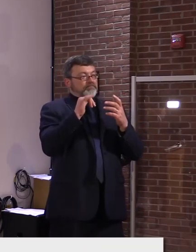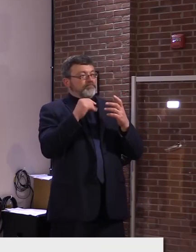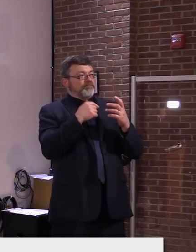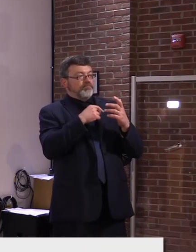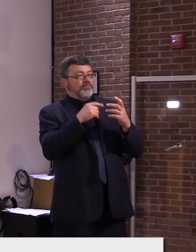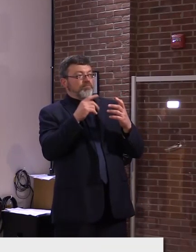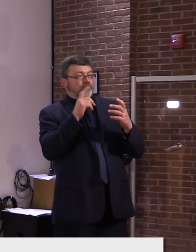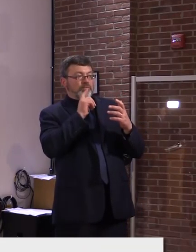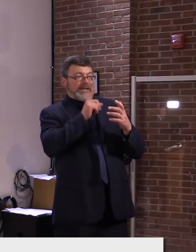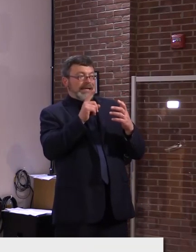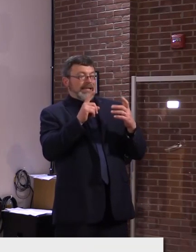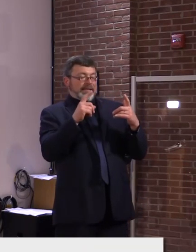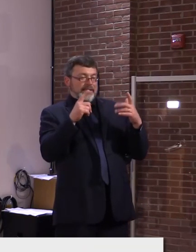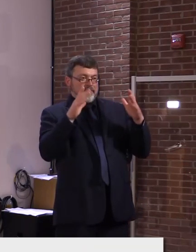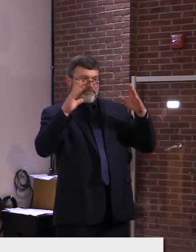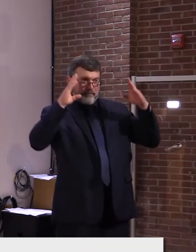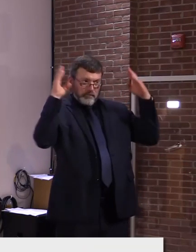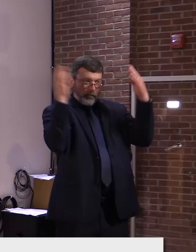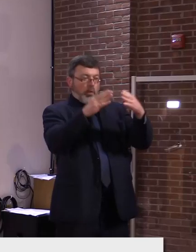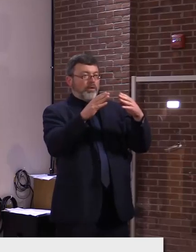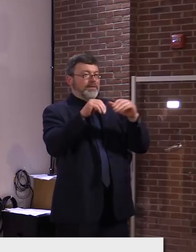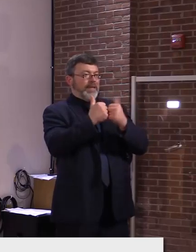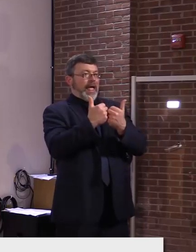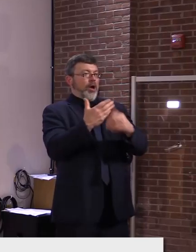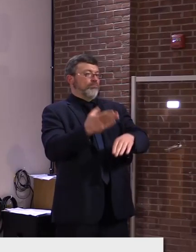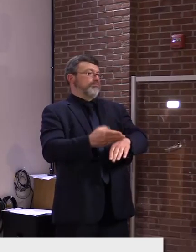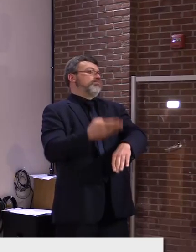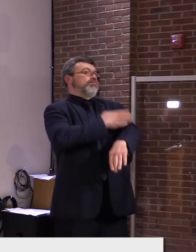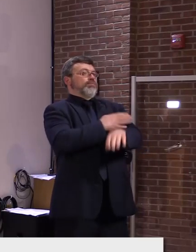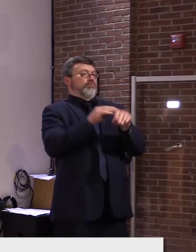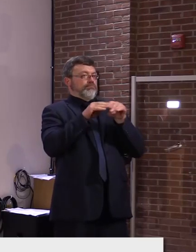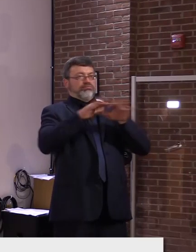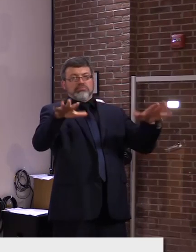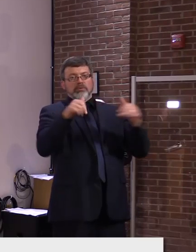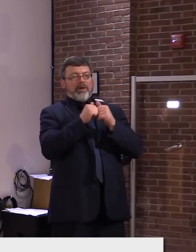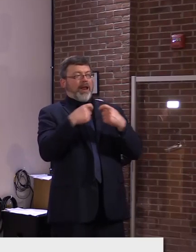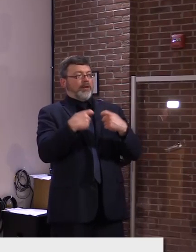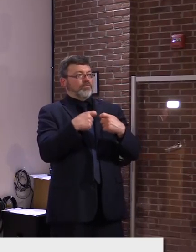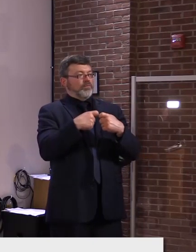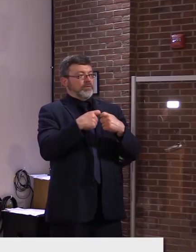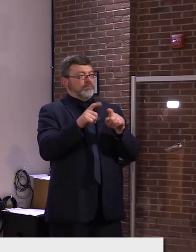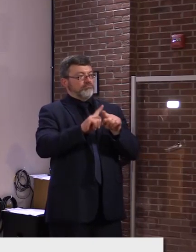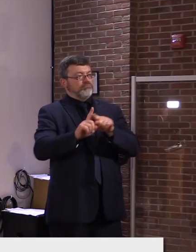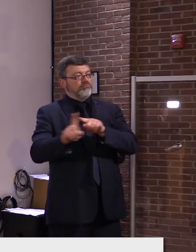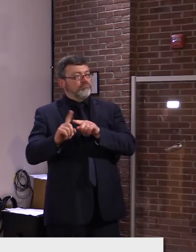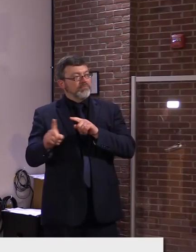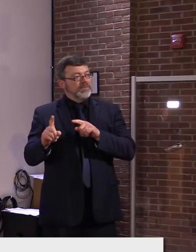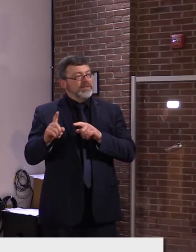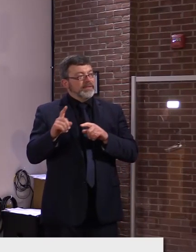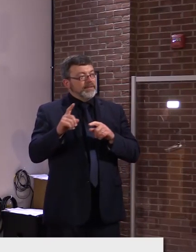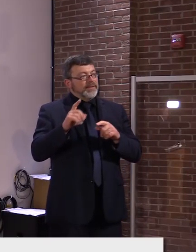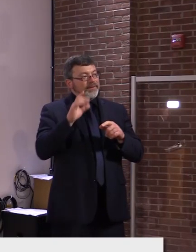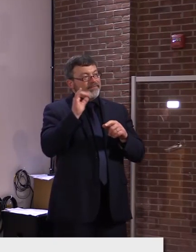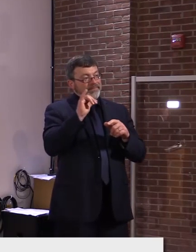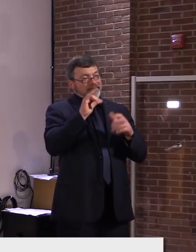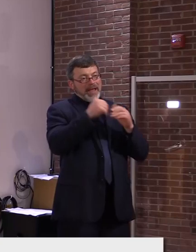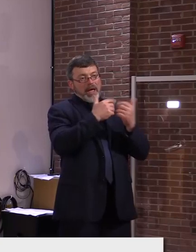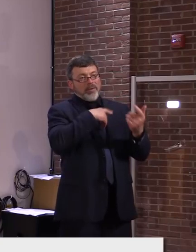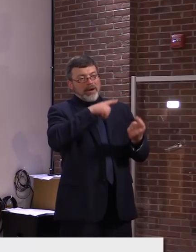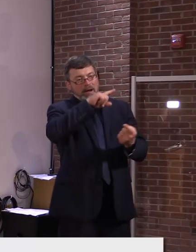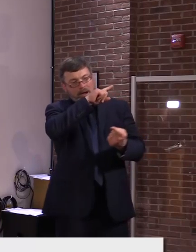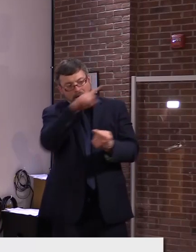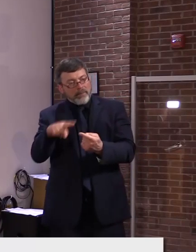going to be a continued path to less carbon emissions that we've